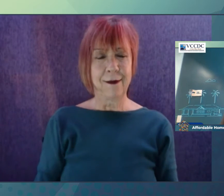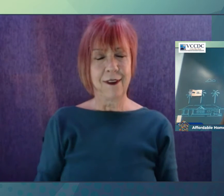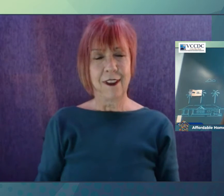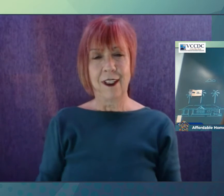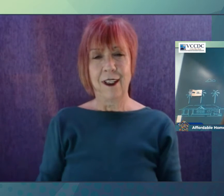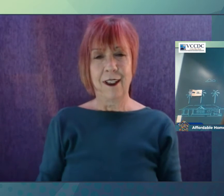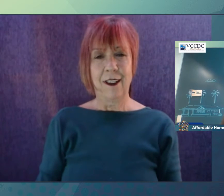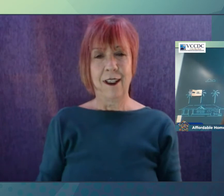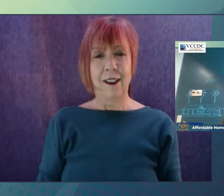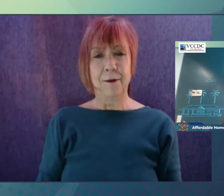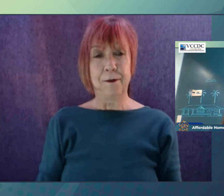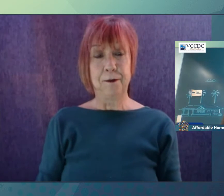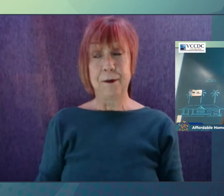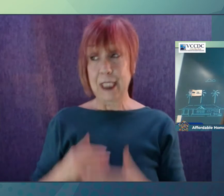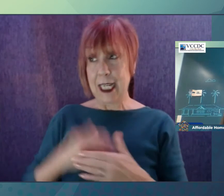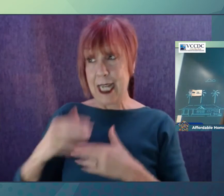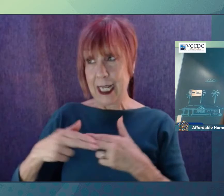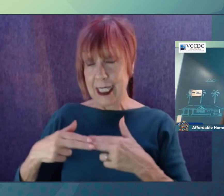Next slide, please.